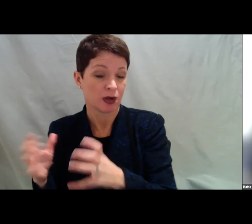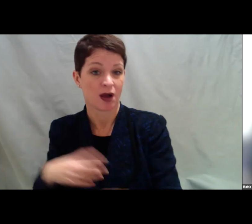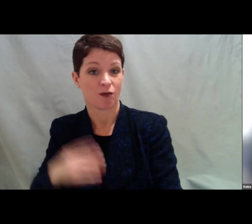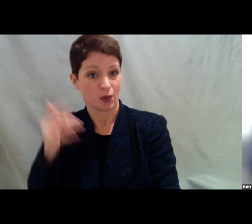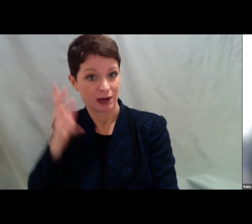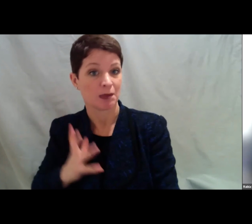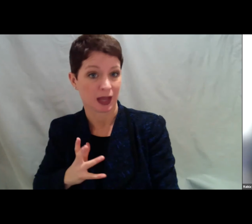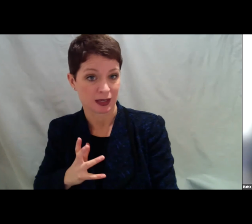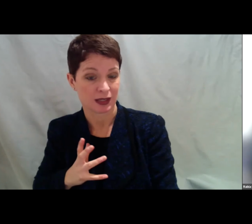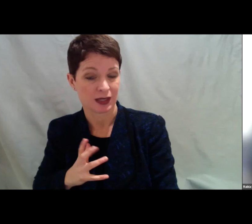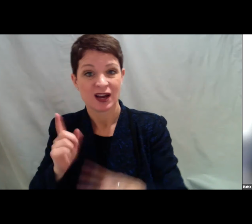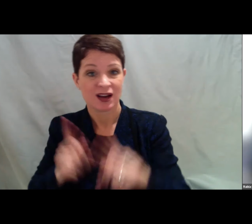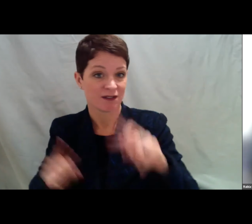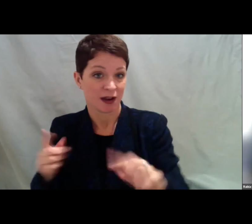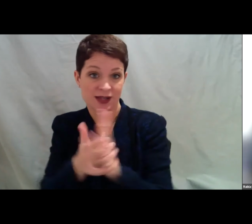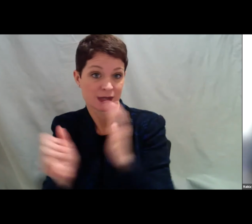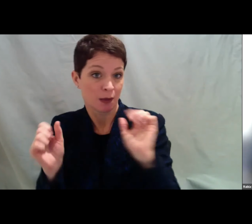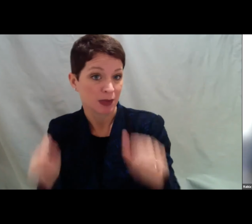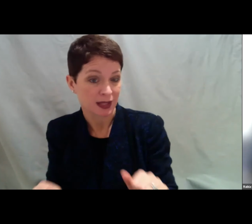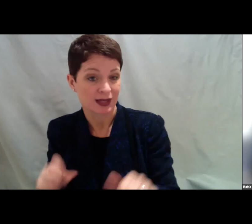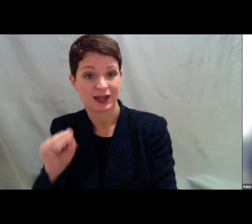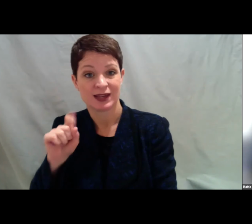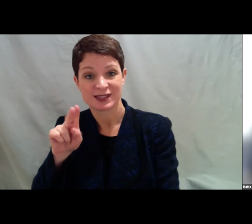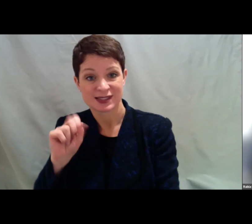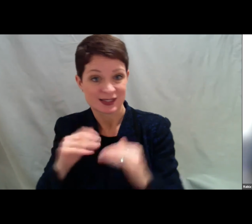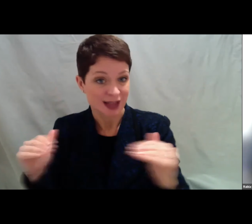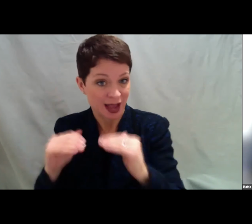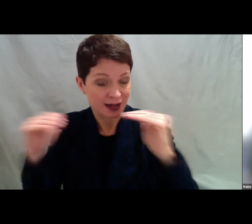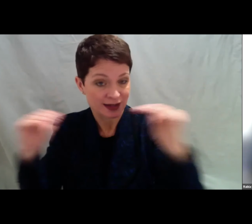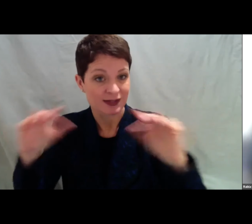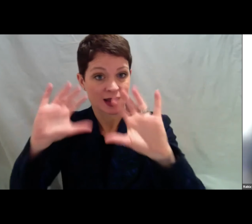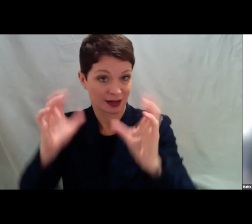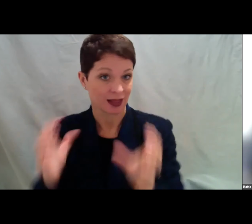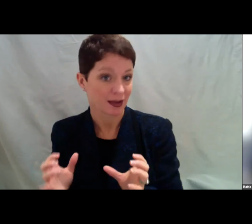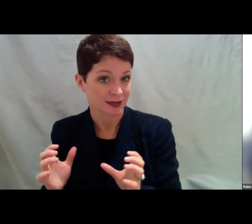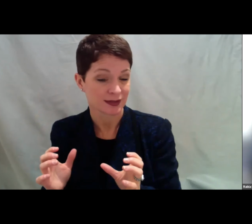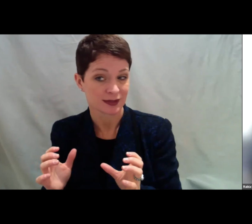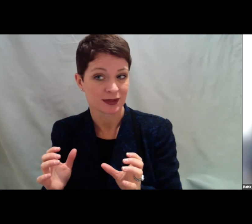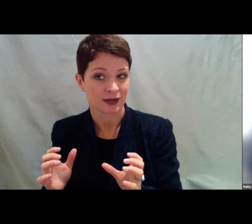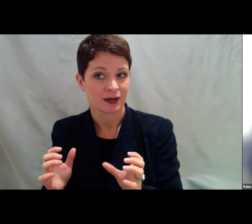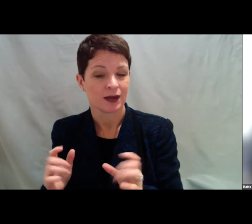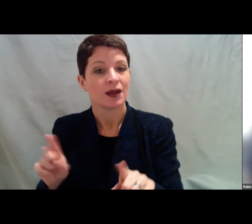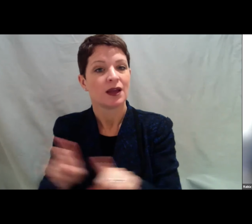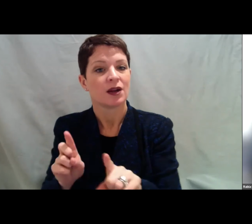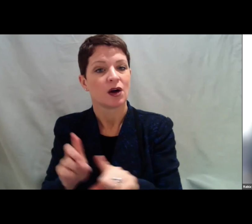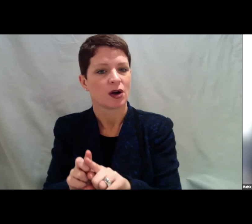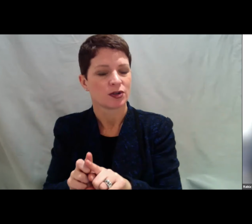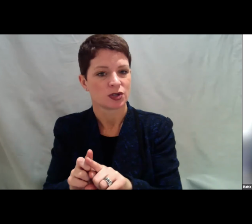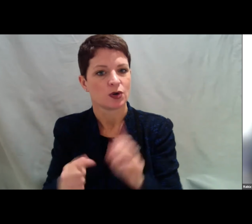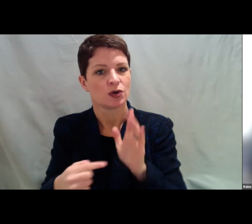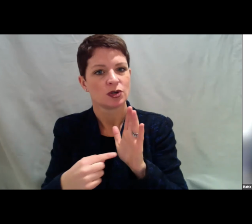men of different abilities, statuses, and classes. And it also shored up the respectability of the